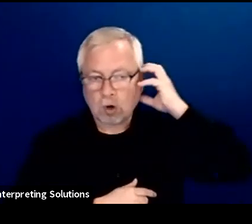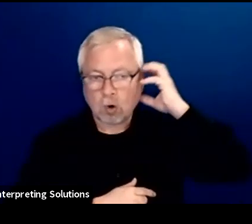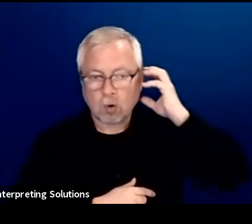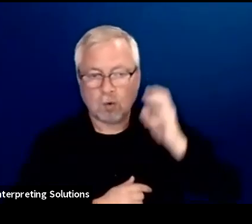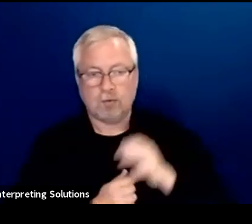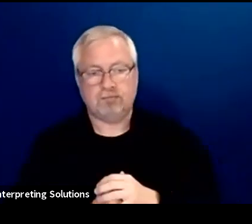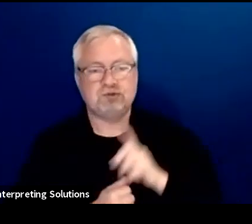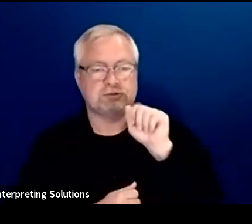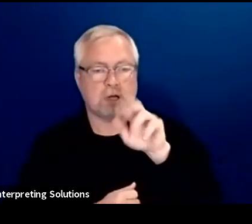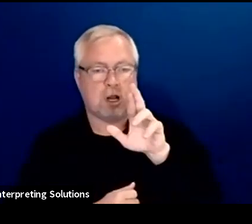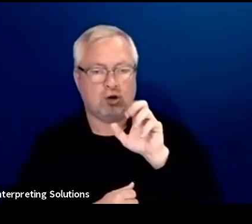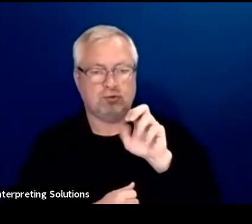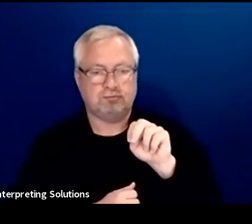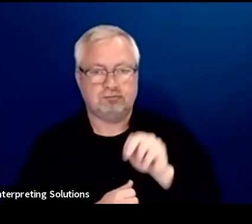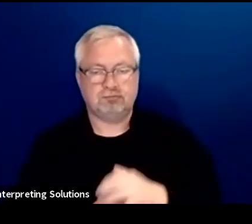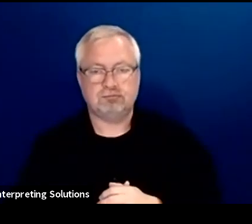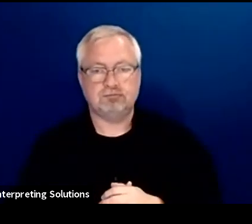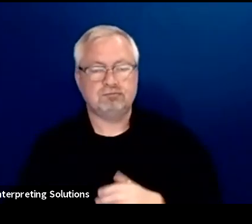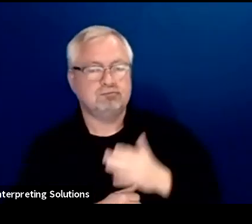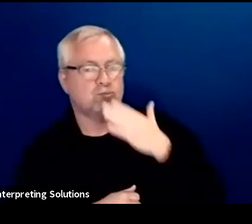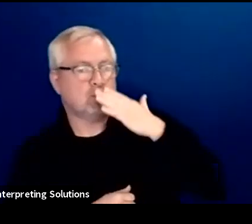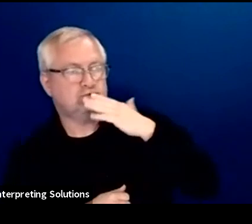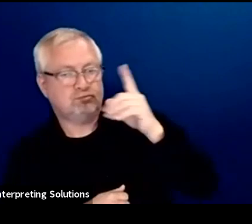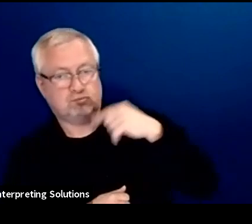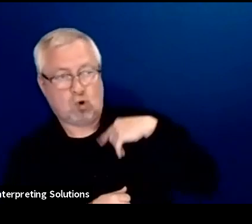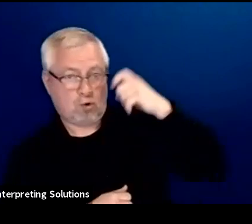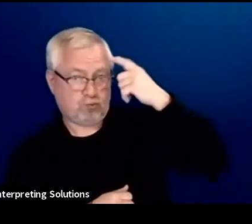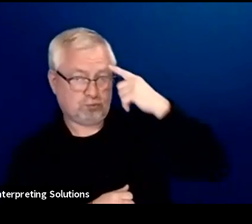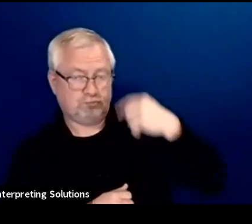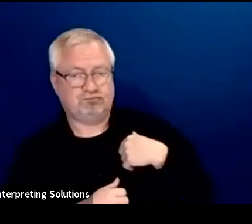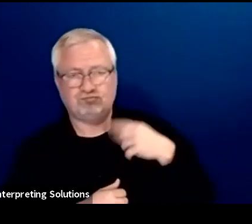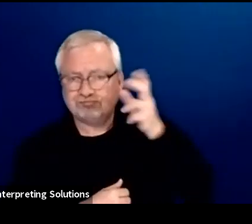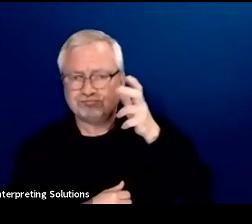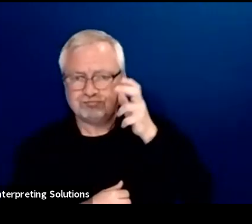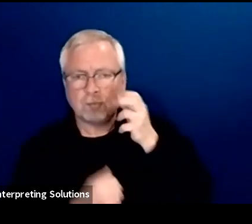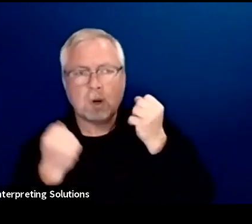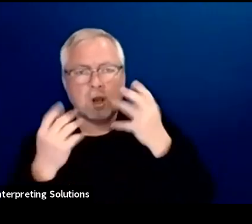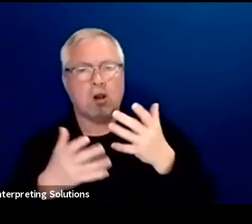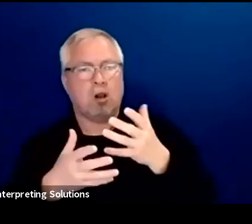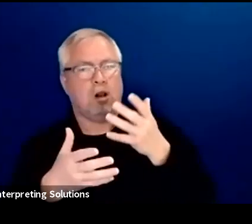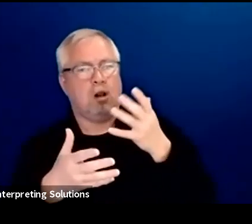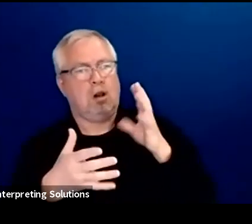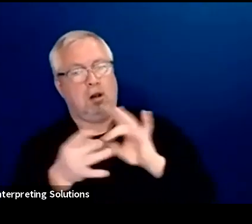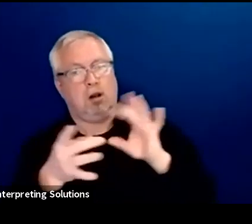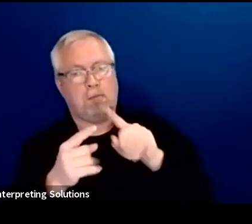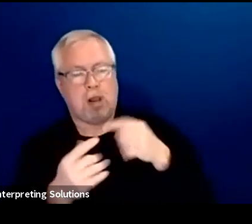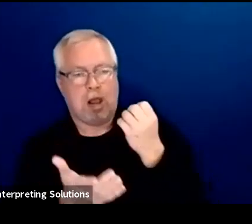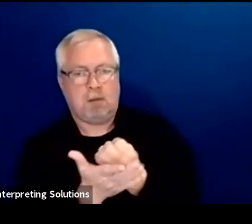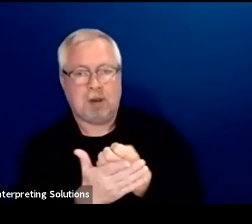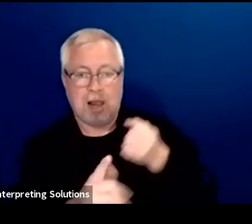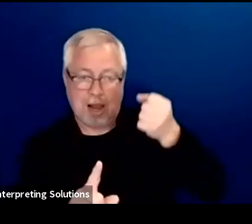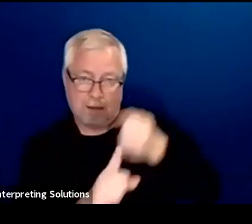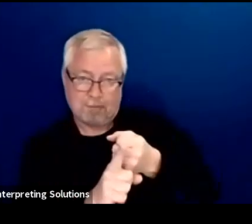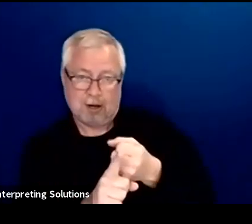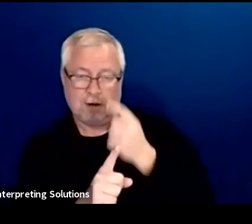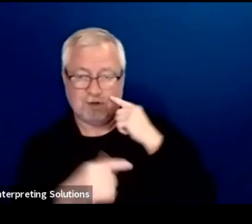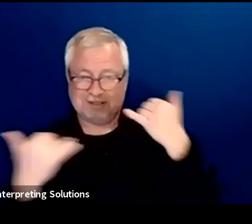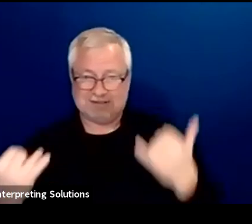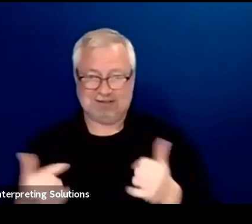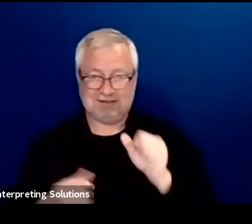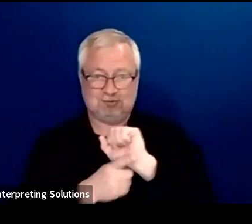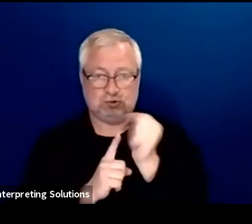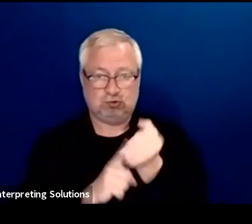heard a lot more conversation on today's call regarding the economic impact of this situation. When